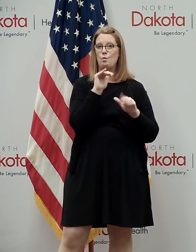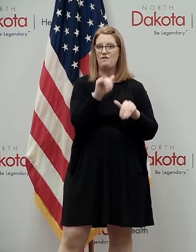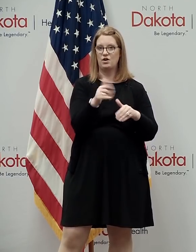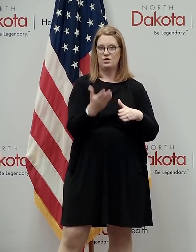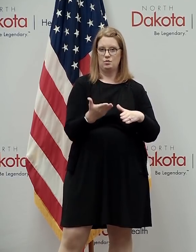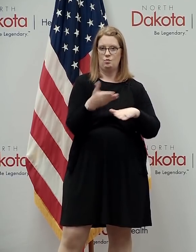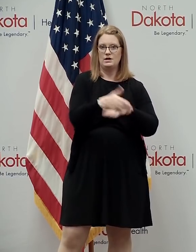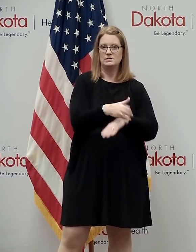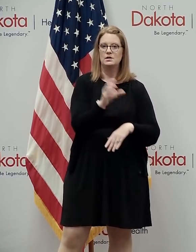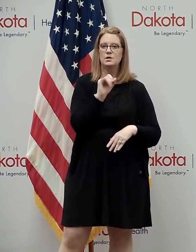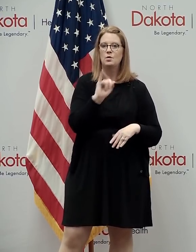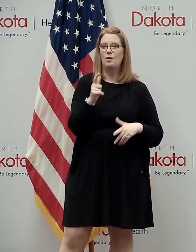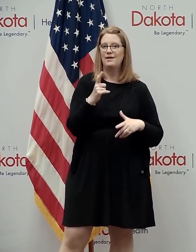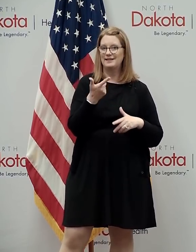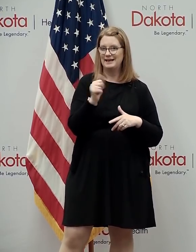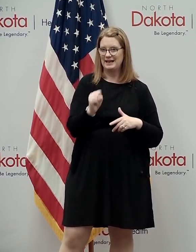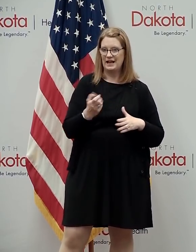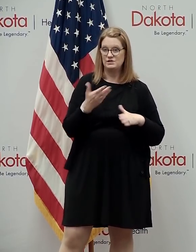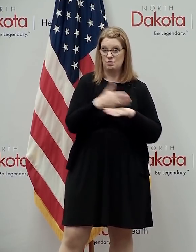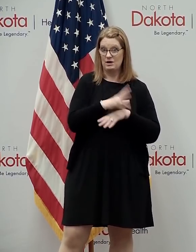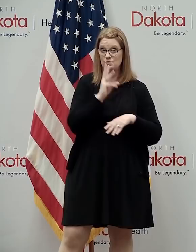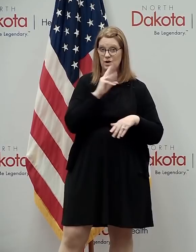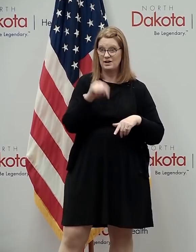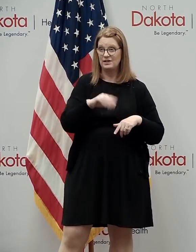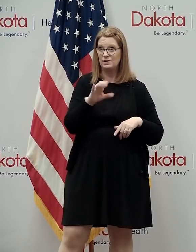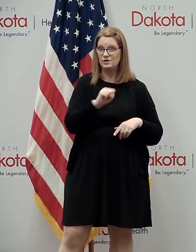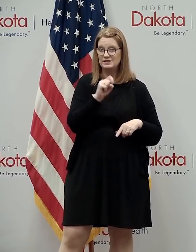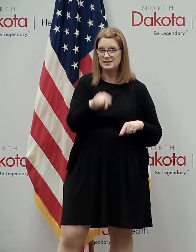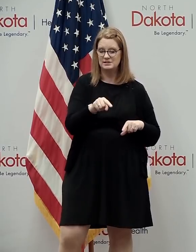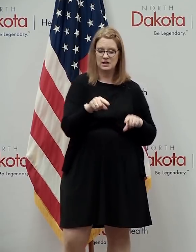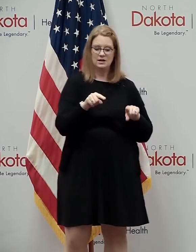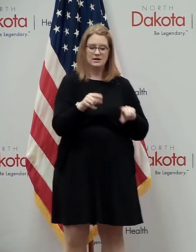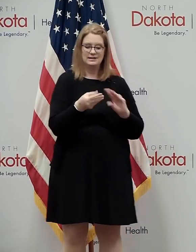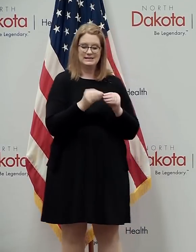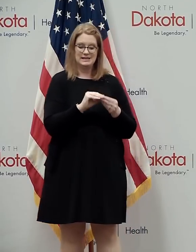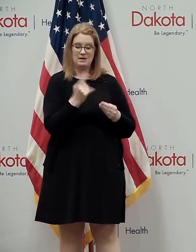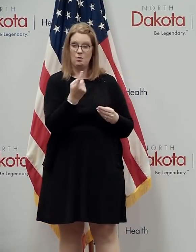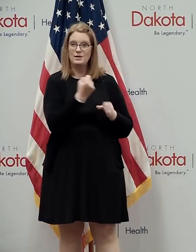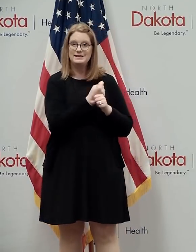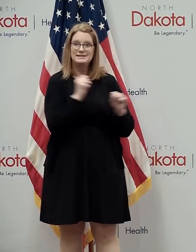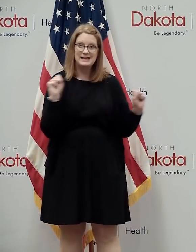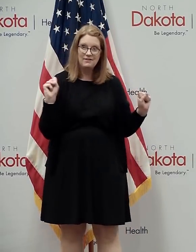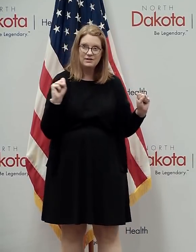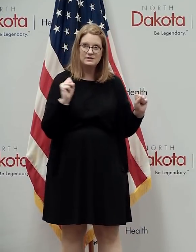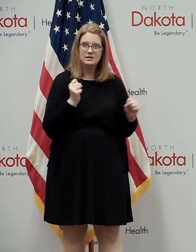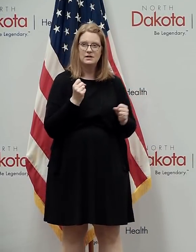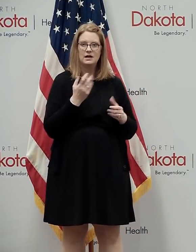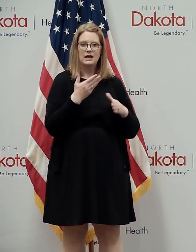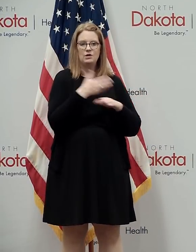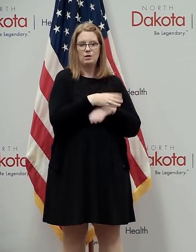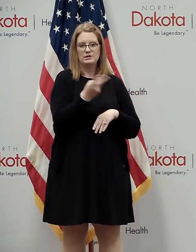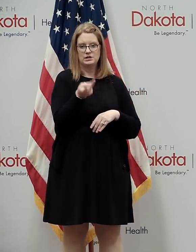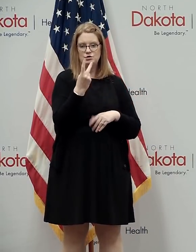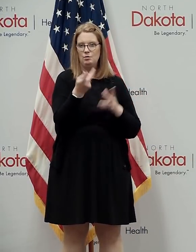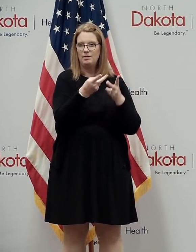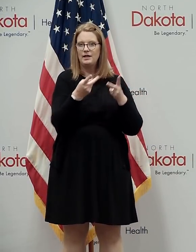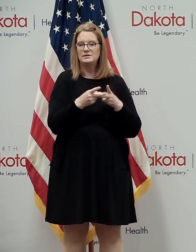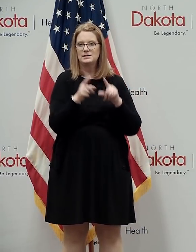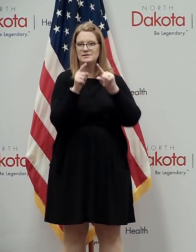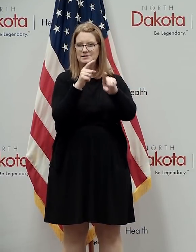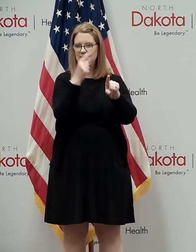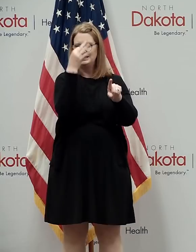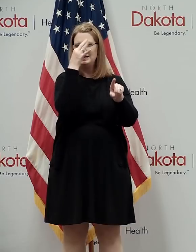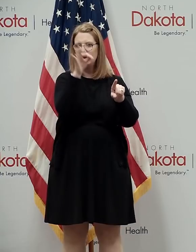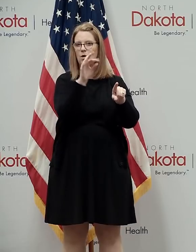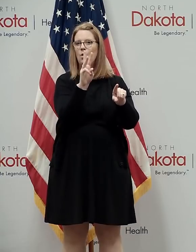where oil and gas cross water in the United States. This one is the #1 safest, and it crosses in 2 places in our state, up by